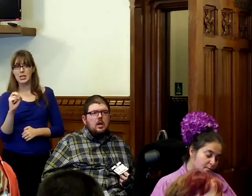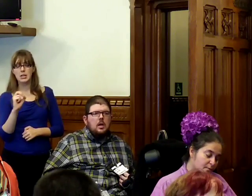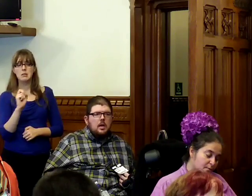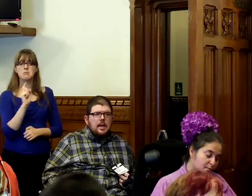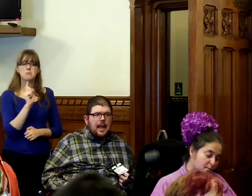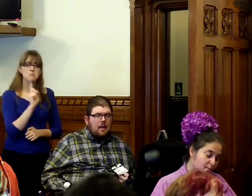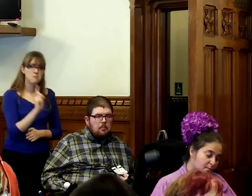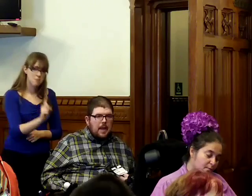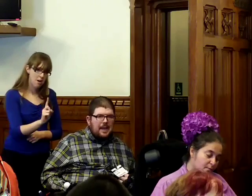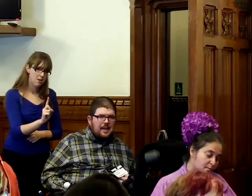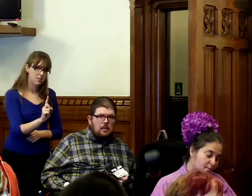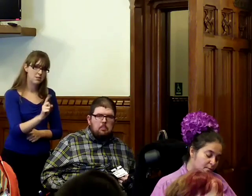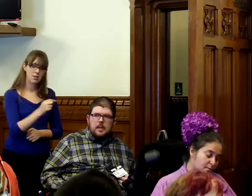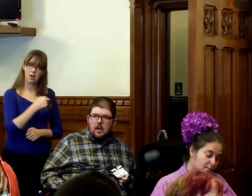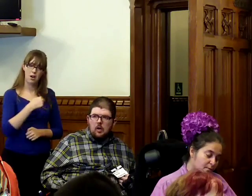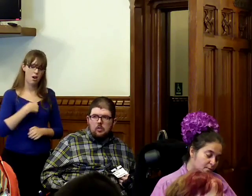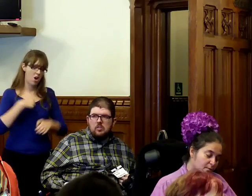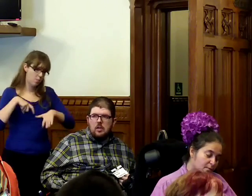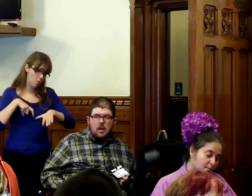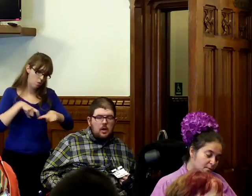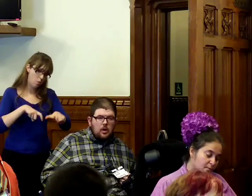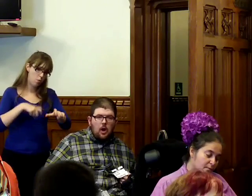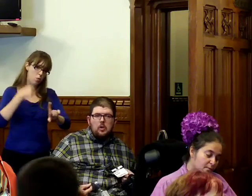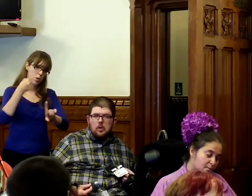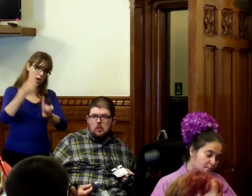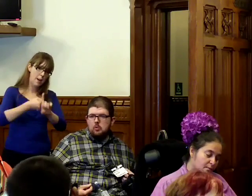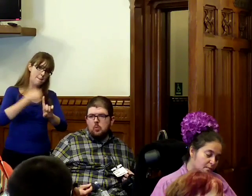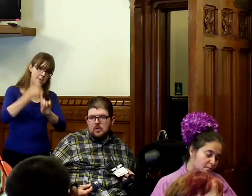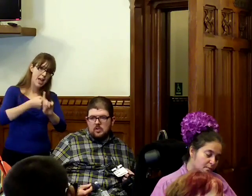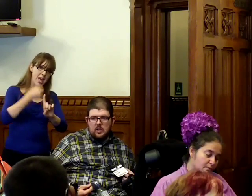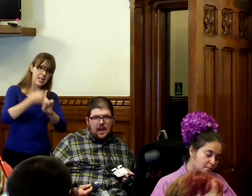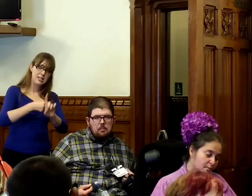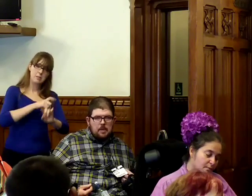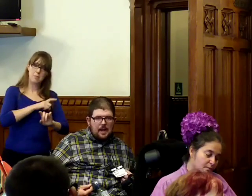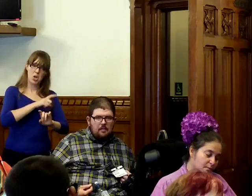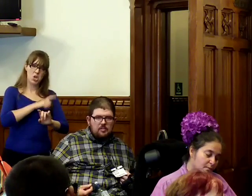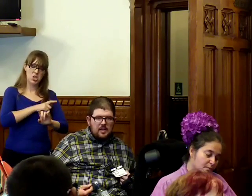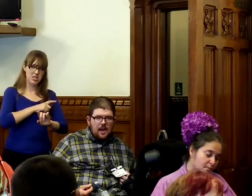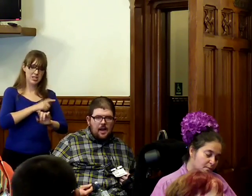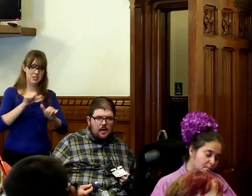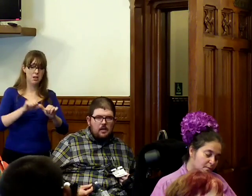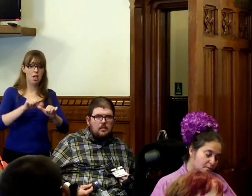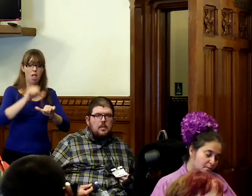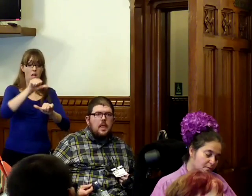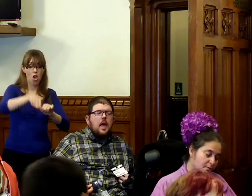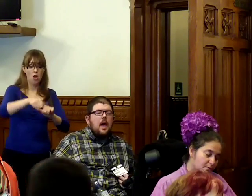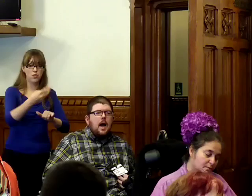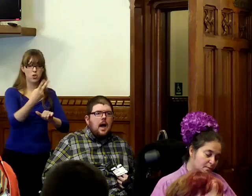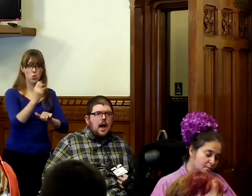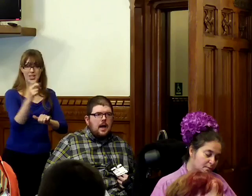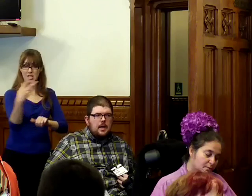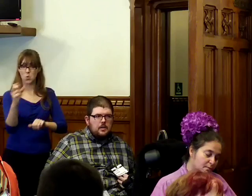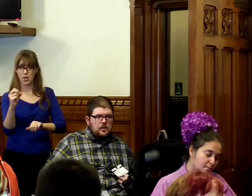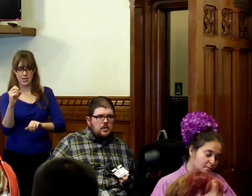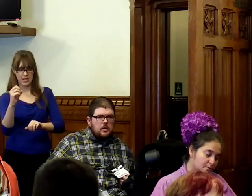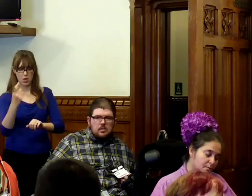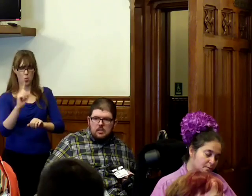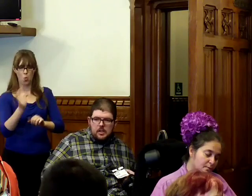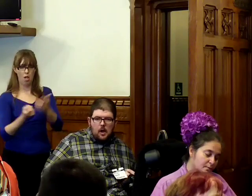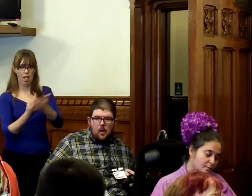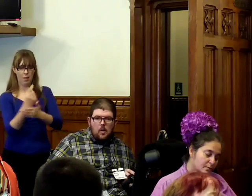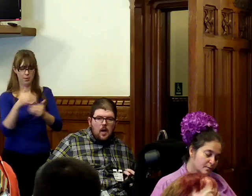still campaigning because God knows what's going to happen after that.